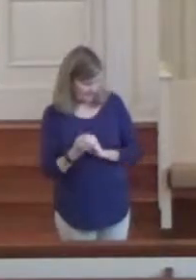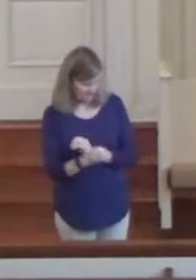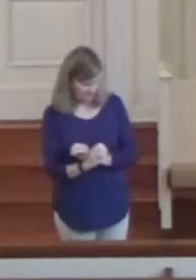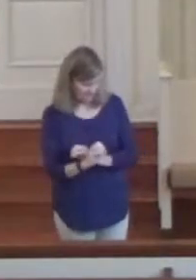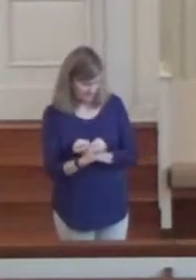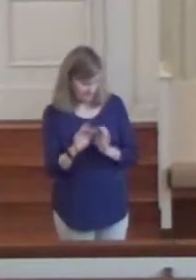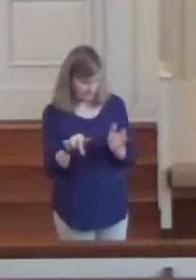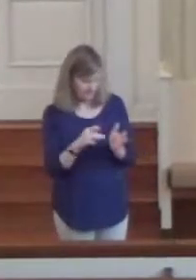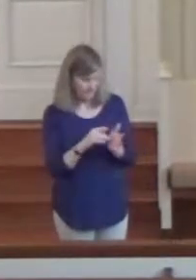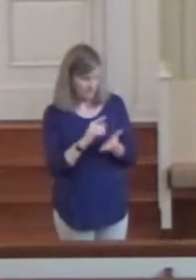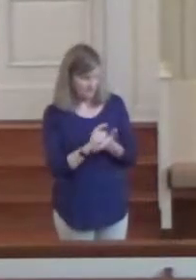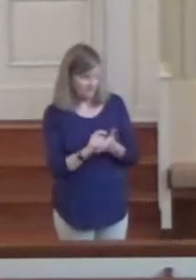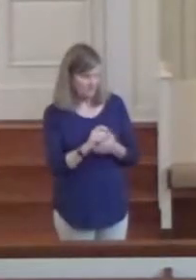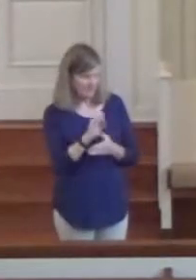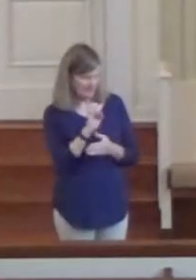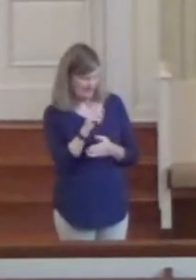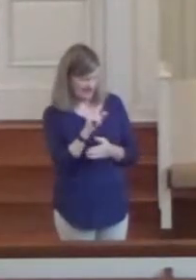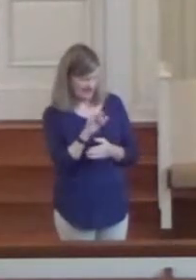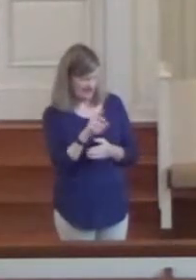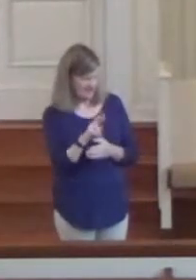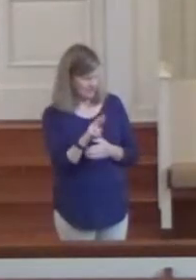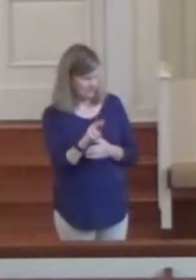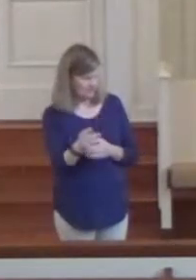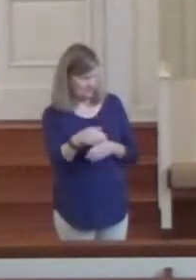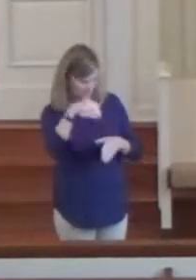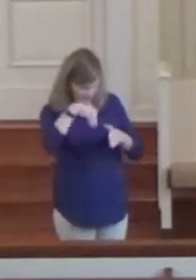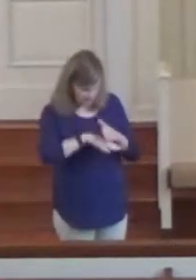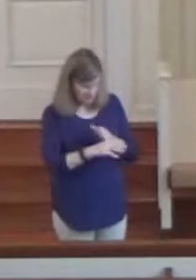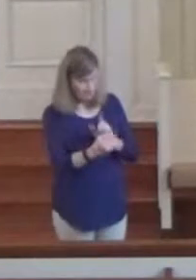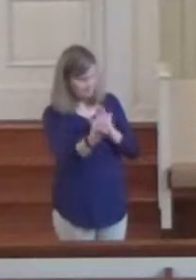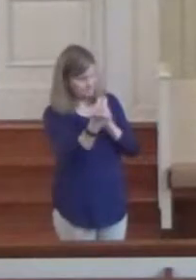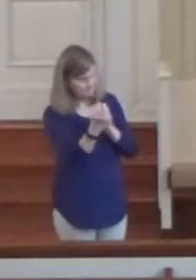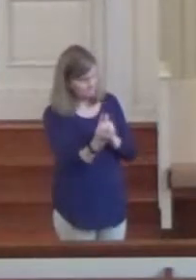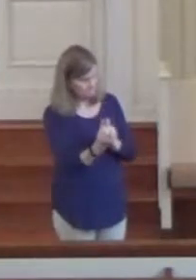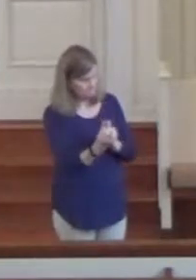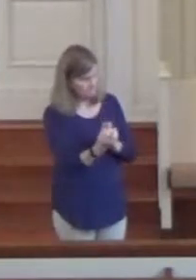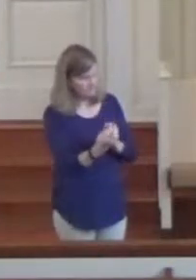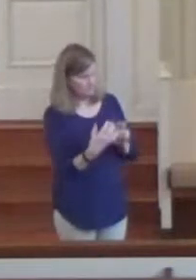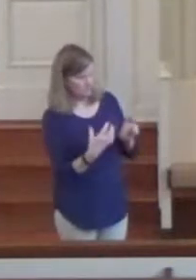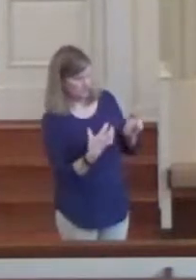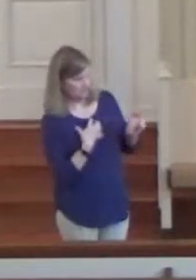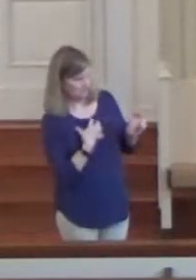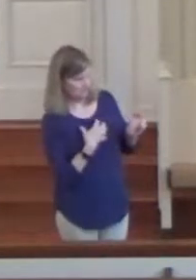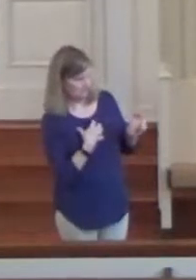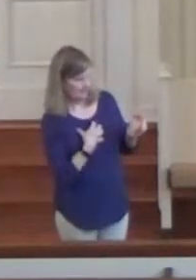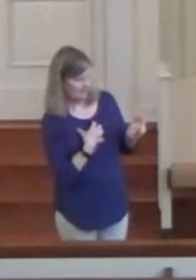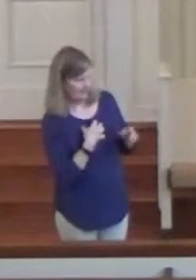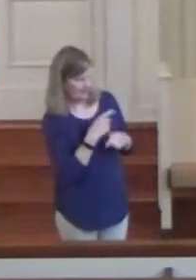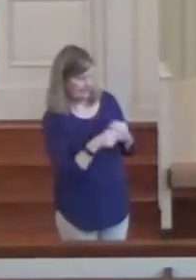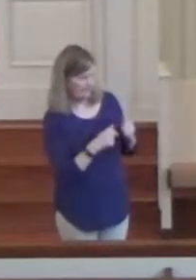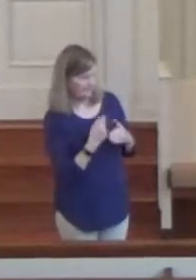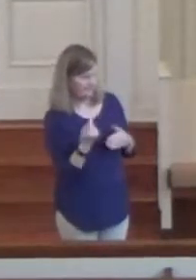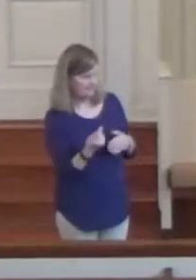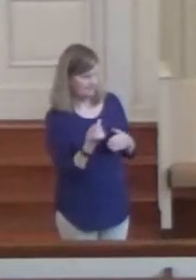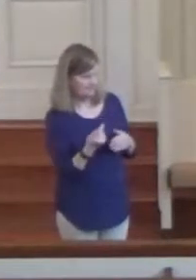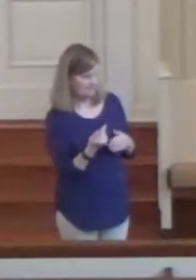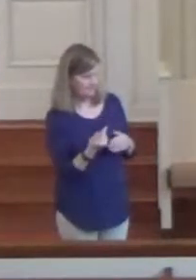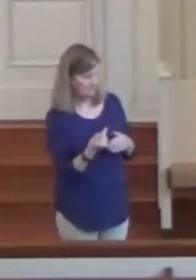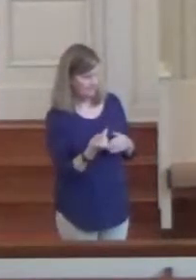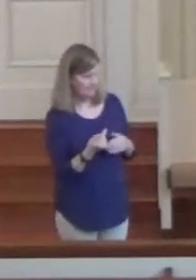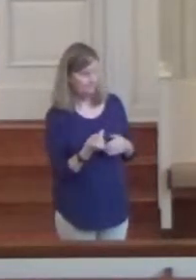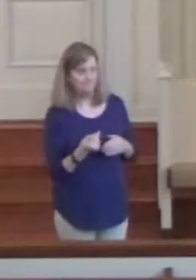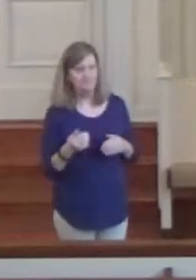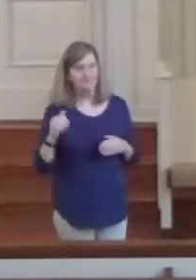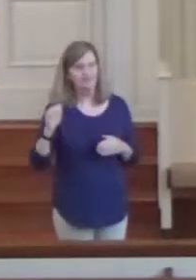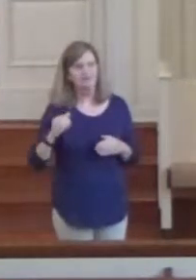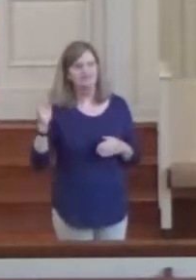week, and an elder of the church comes in and sits across from me to complain about something. And a lesser